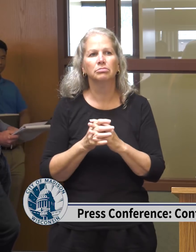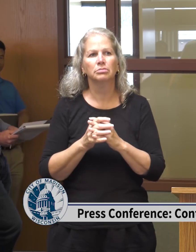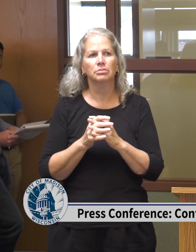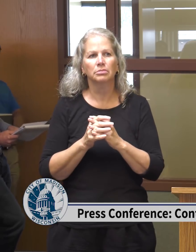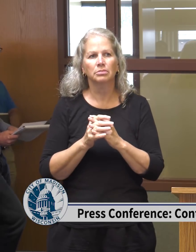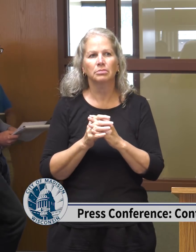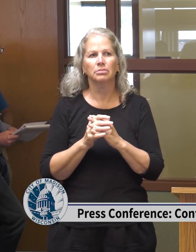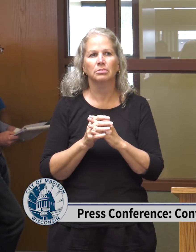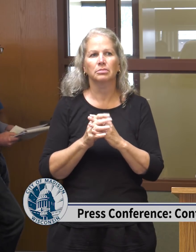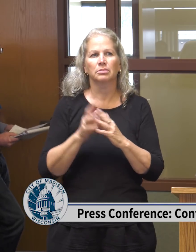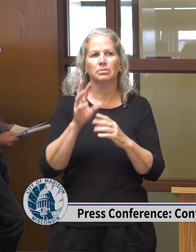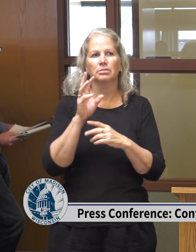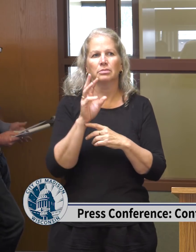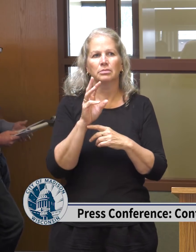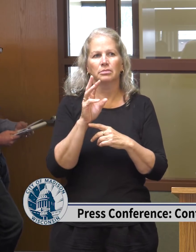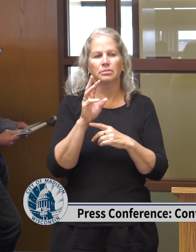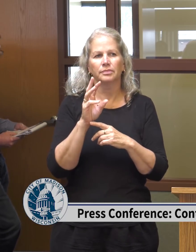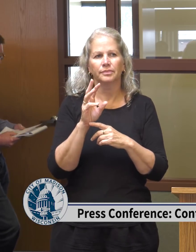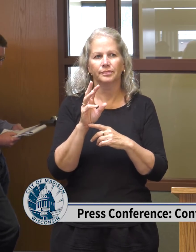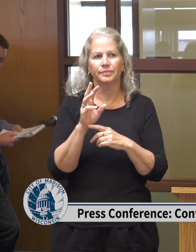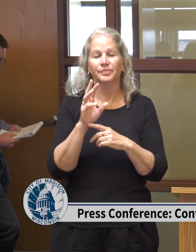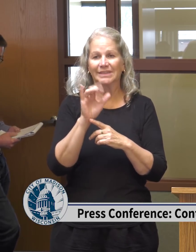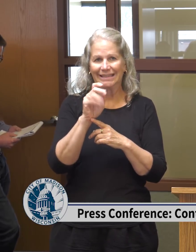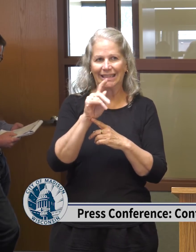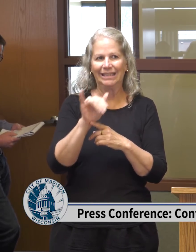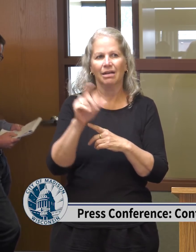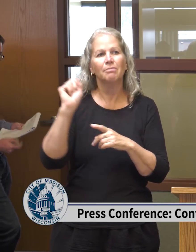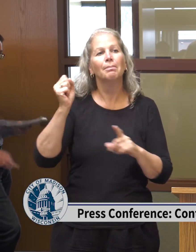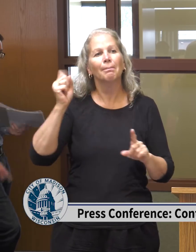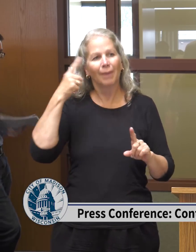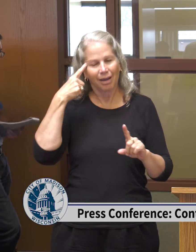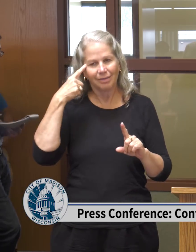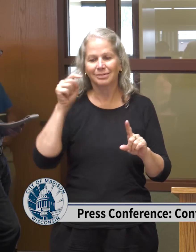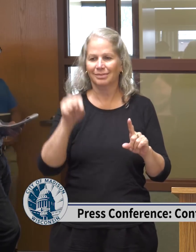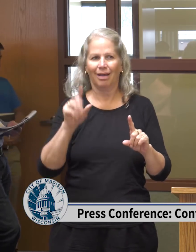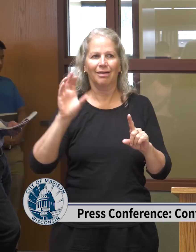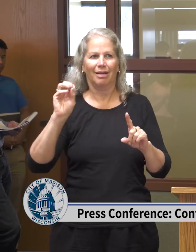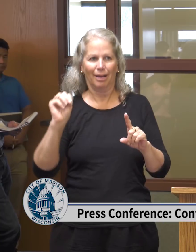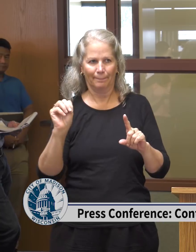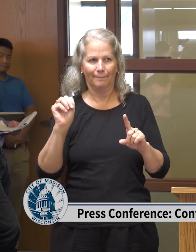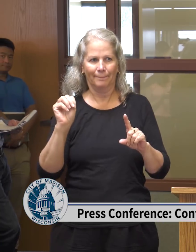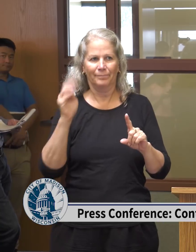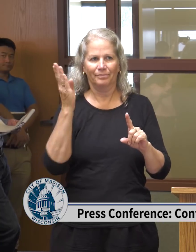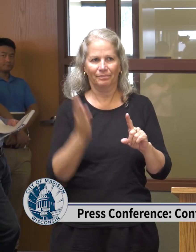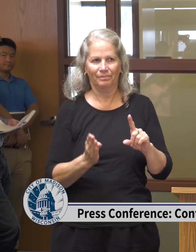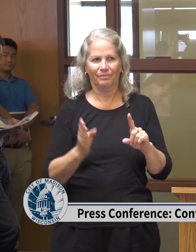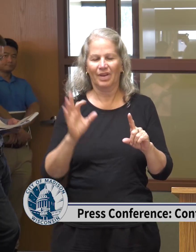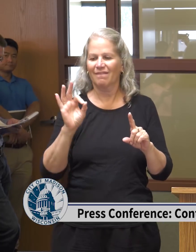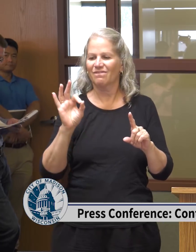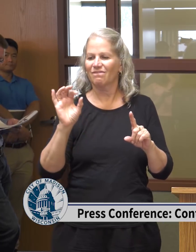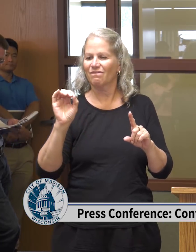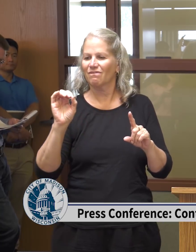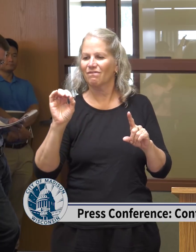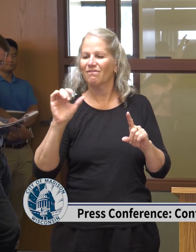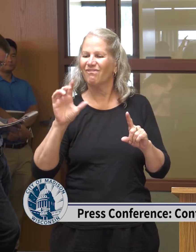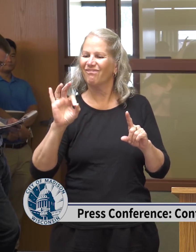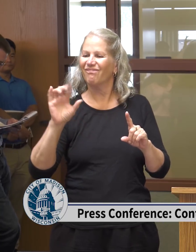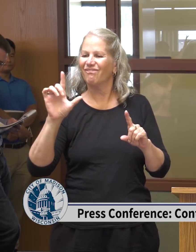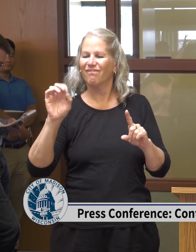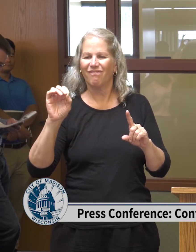cityofmadison.com/flooding. And we will continue to have concerns certainly through